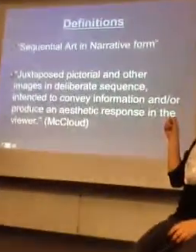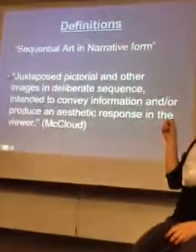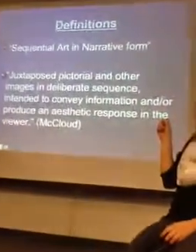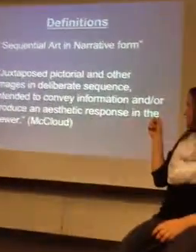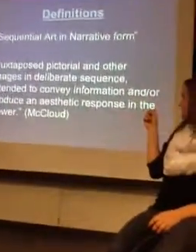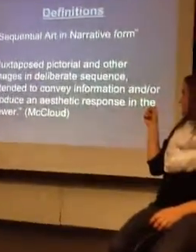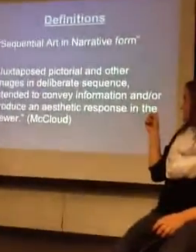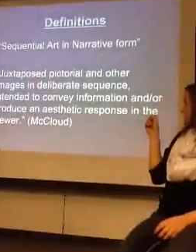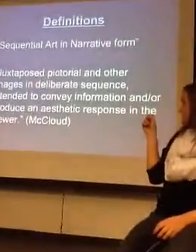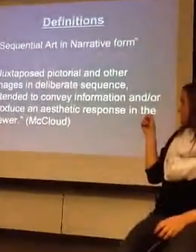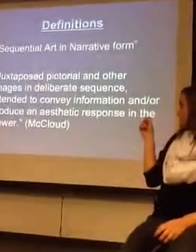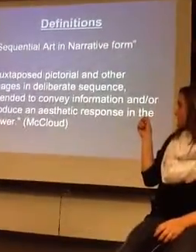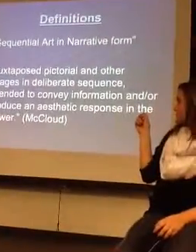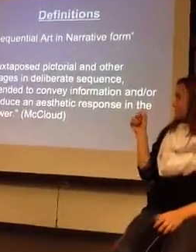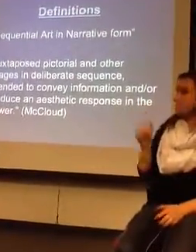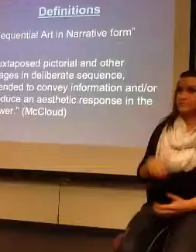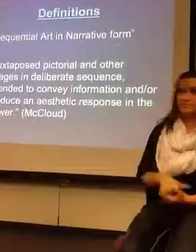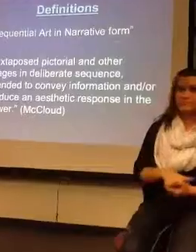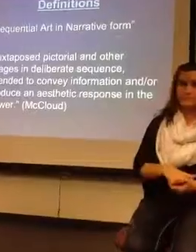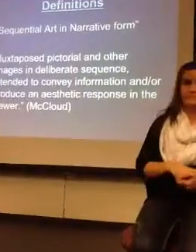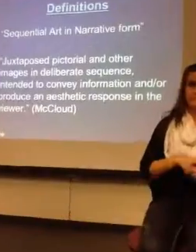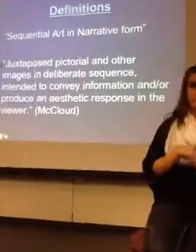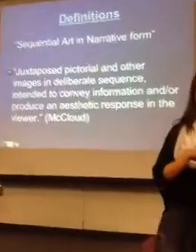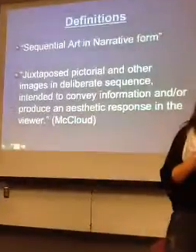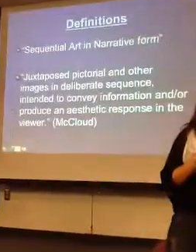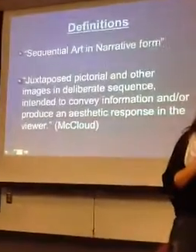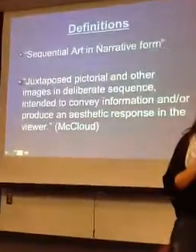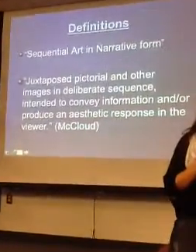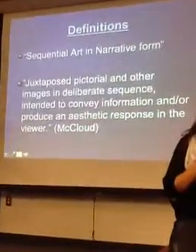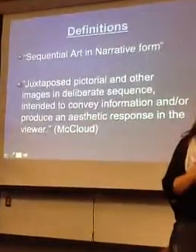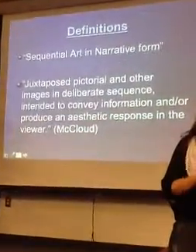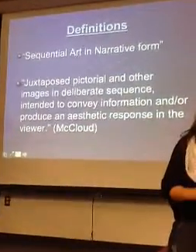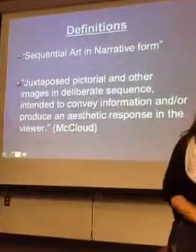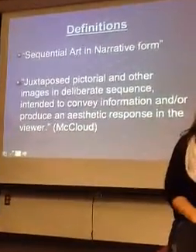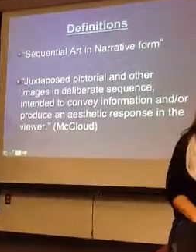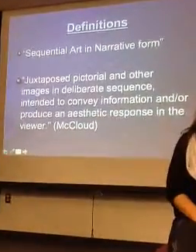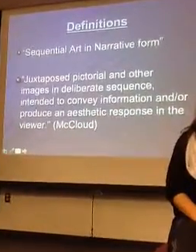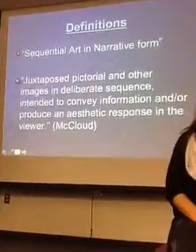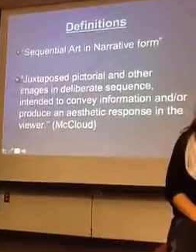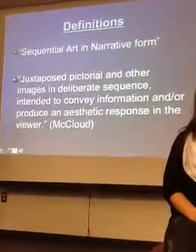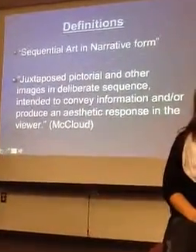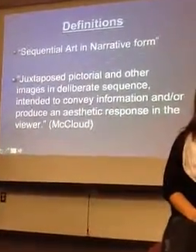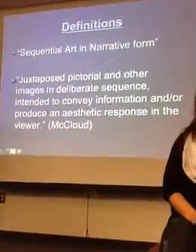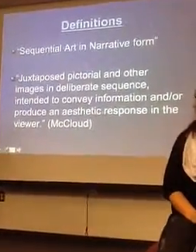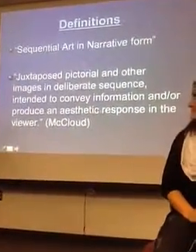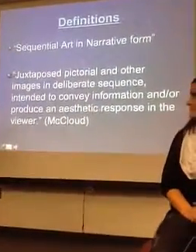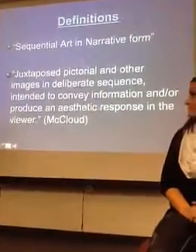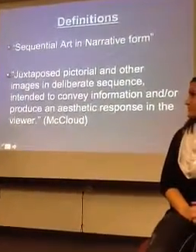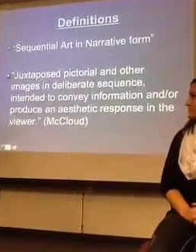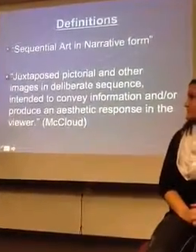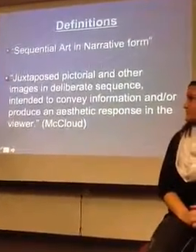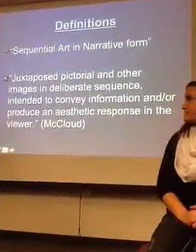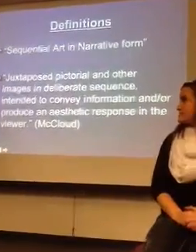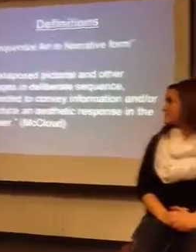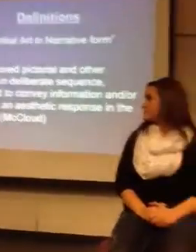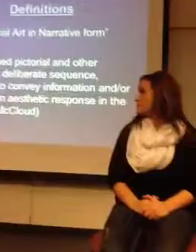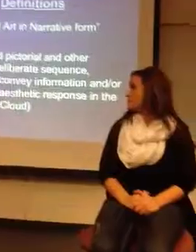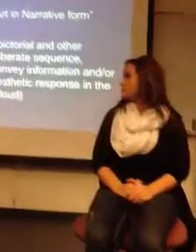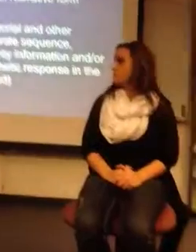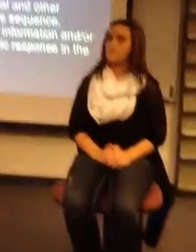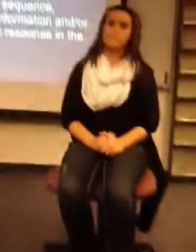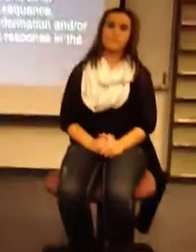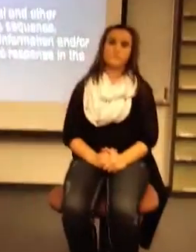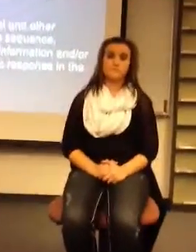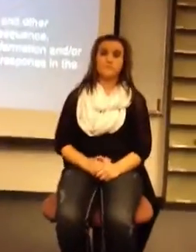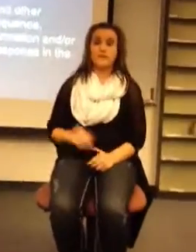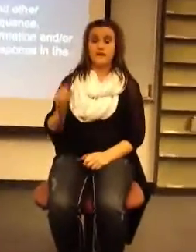sequence intended to convey information and or produce an aesthetic response in the viewer. And if we